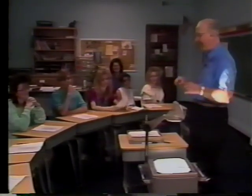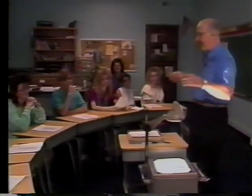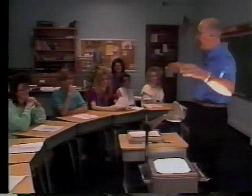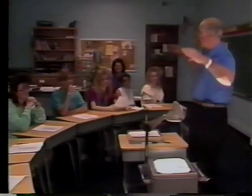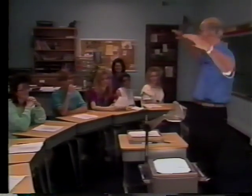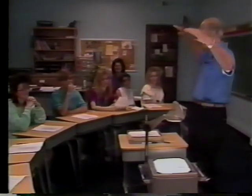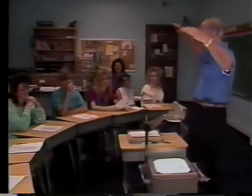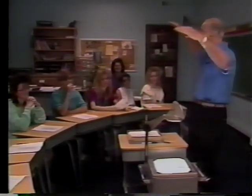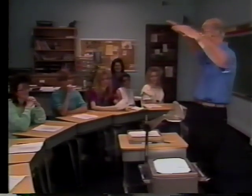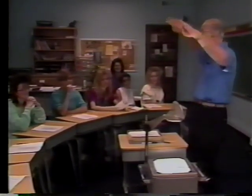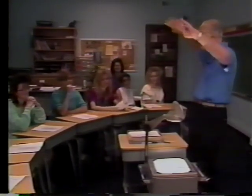Almost.